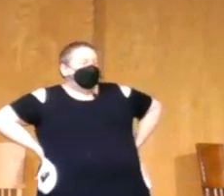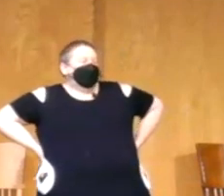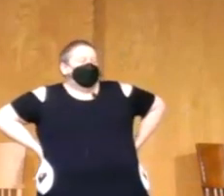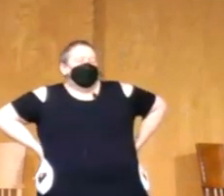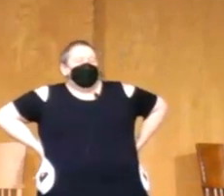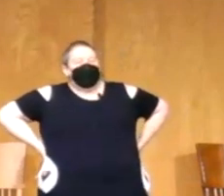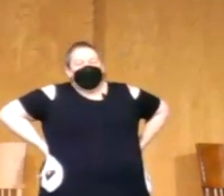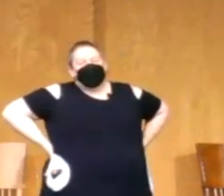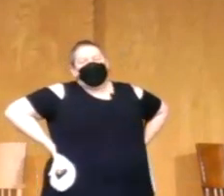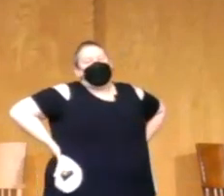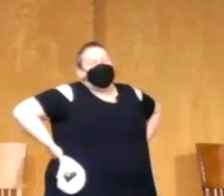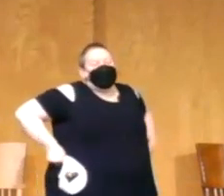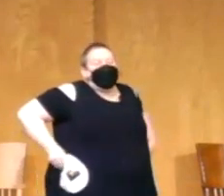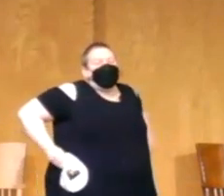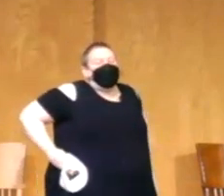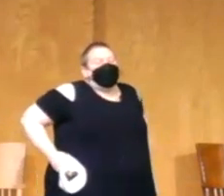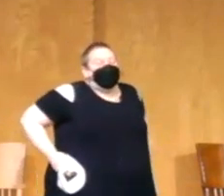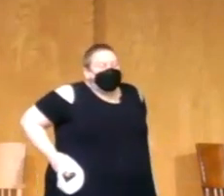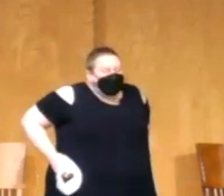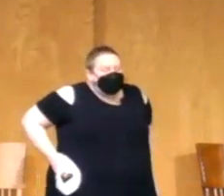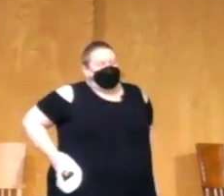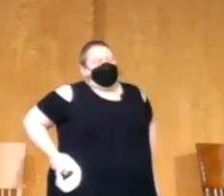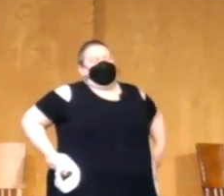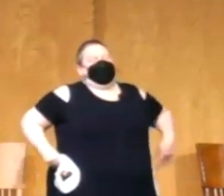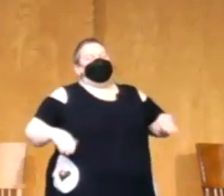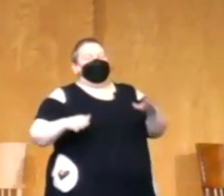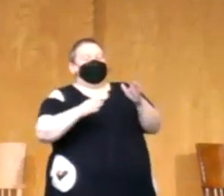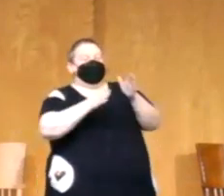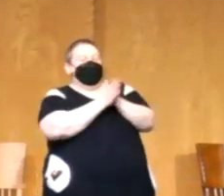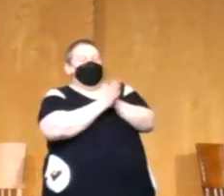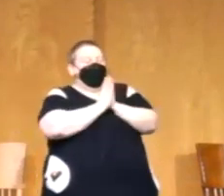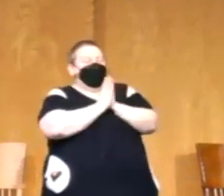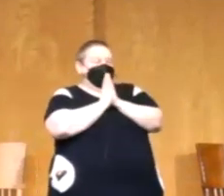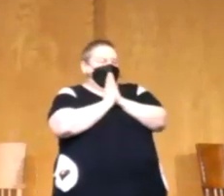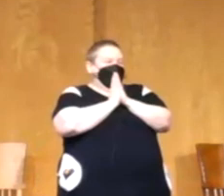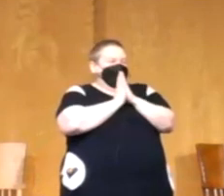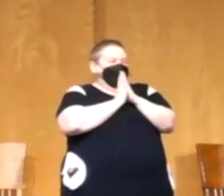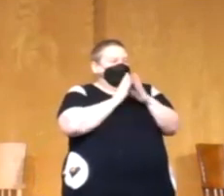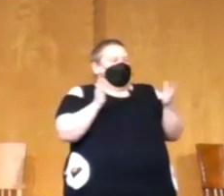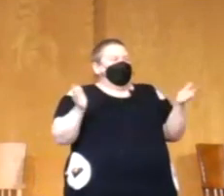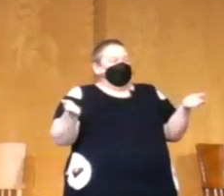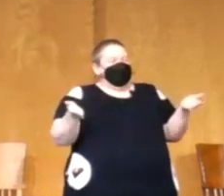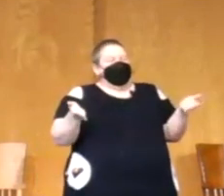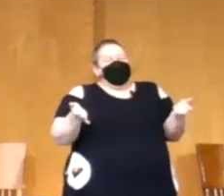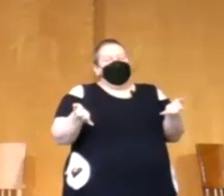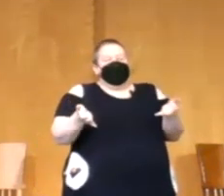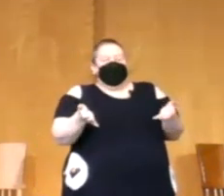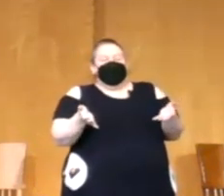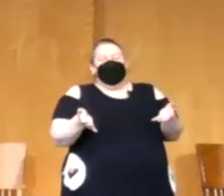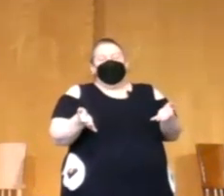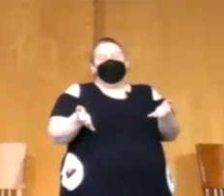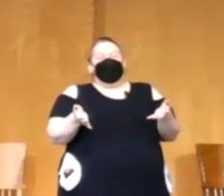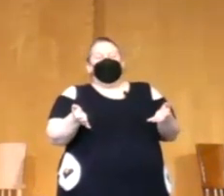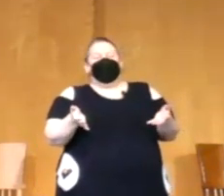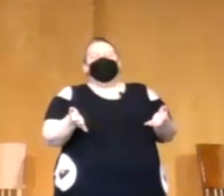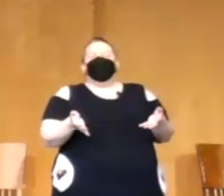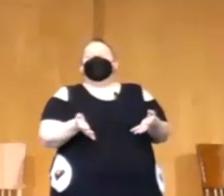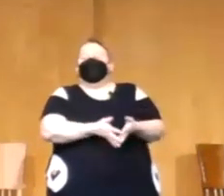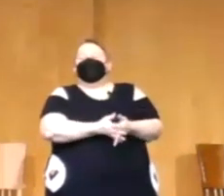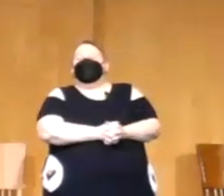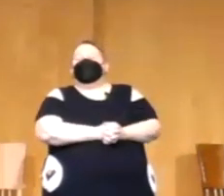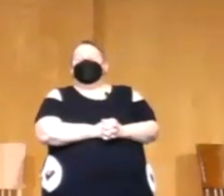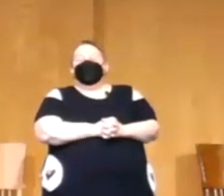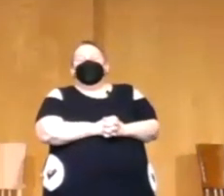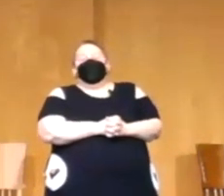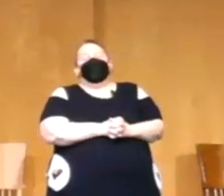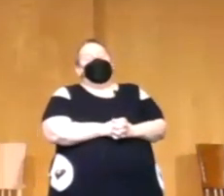haircut, wearing a dress with rainbow pockets. And I am wearing a KF94